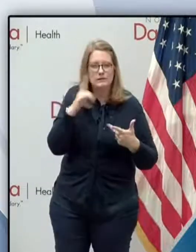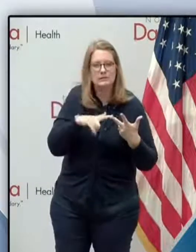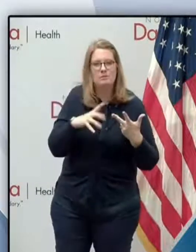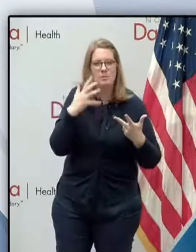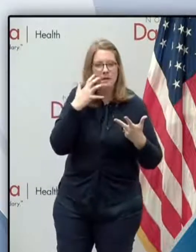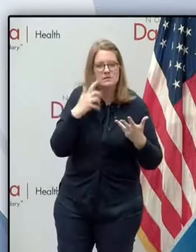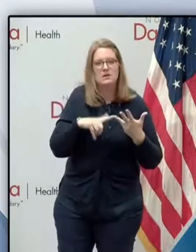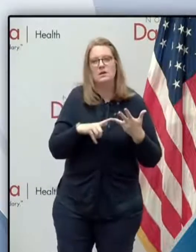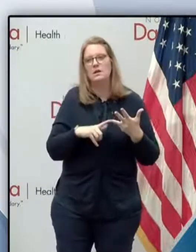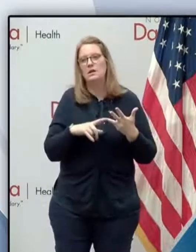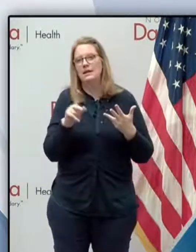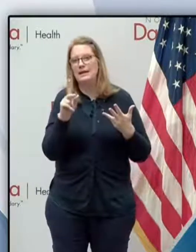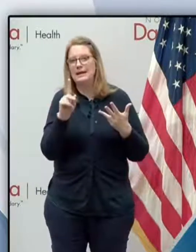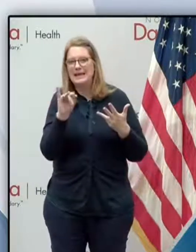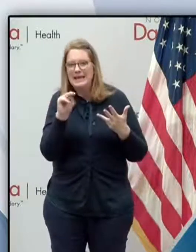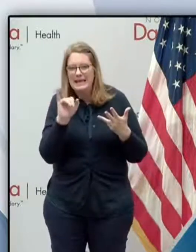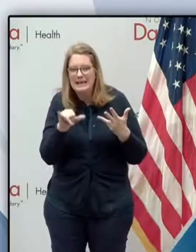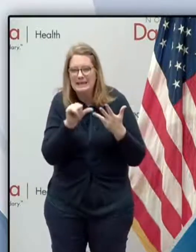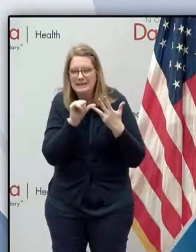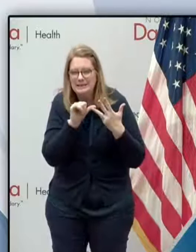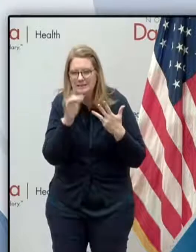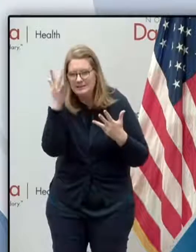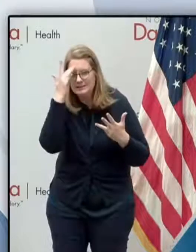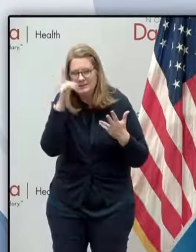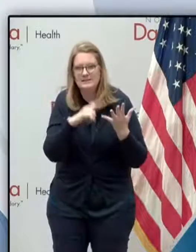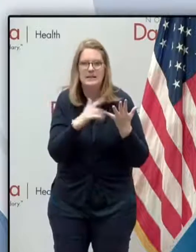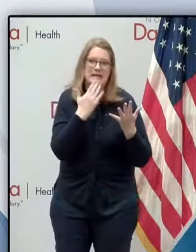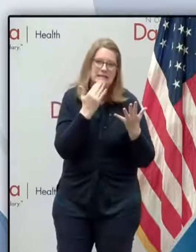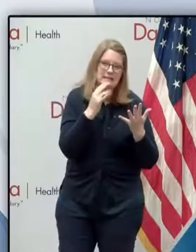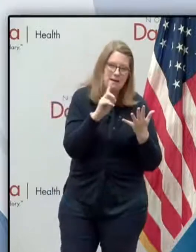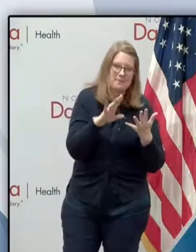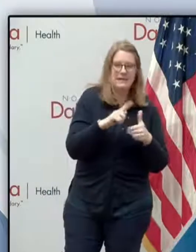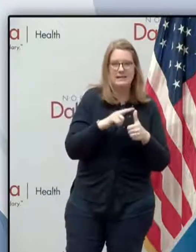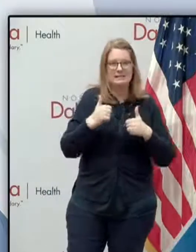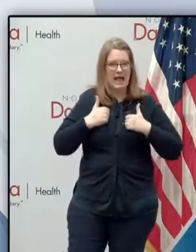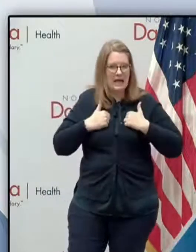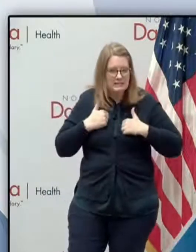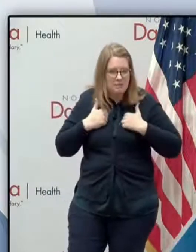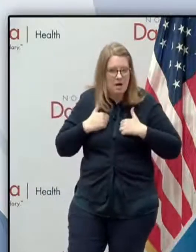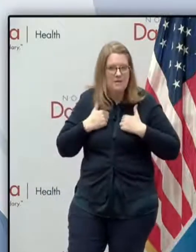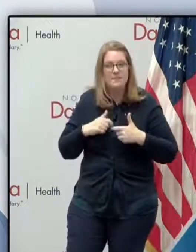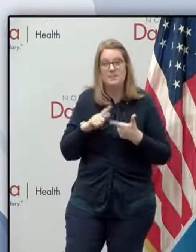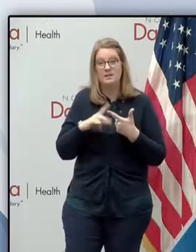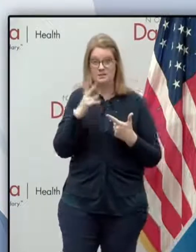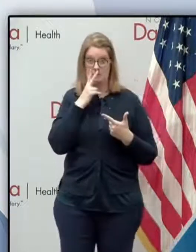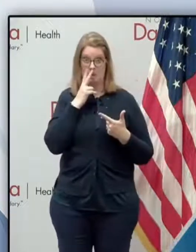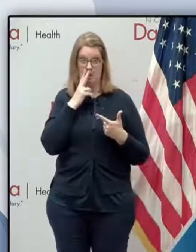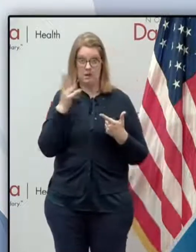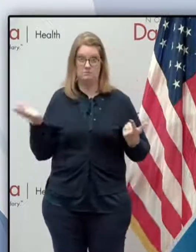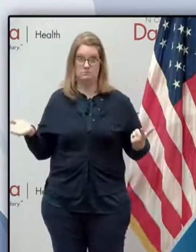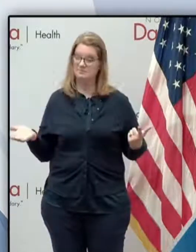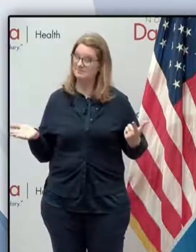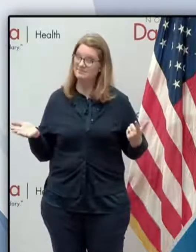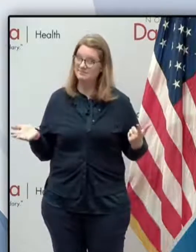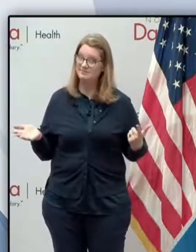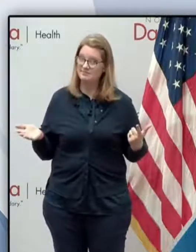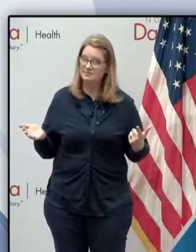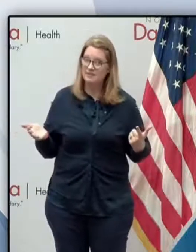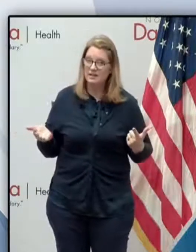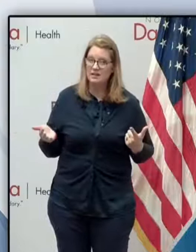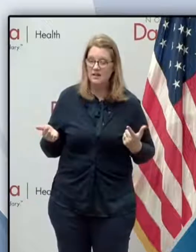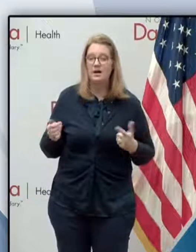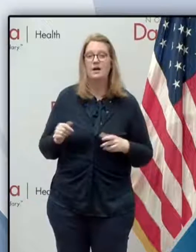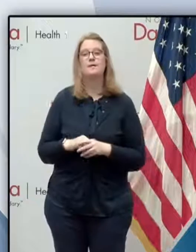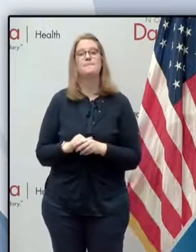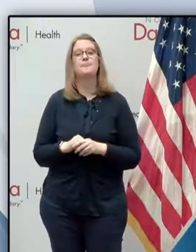like chronic kidney disease, diabetes, asthma, and certainly smoking is also something that's been added to the